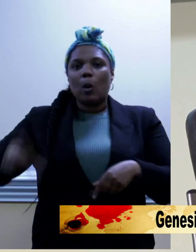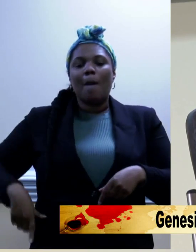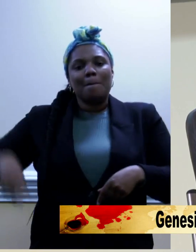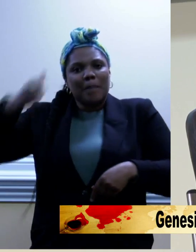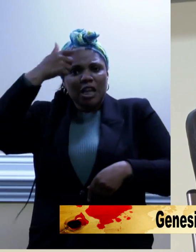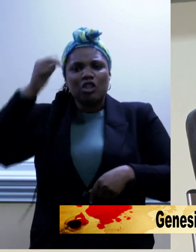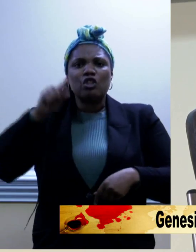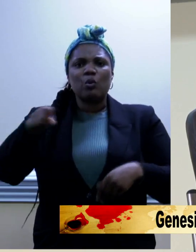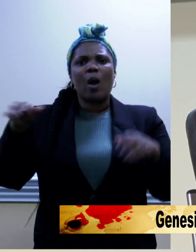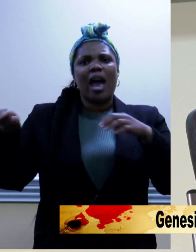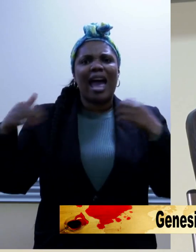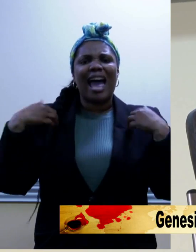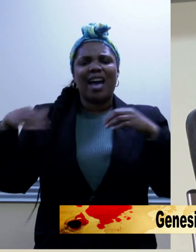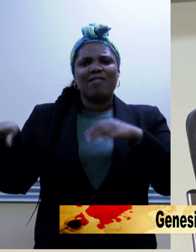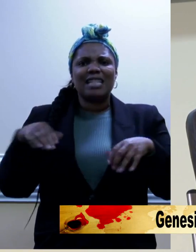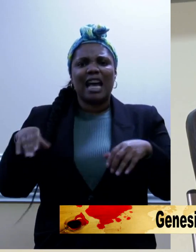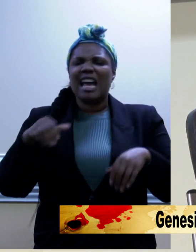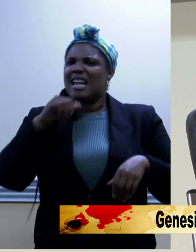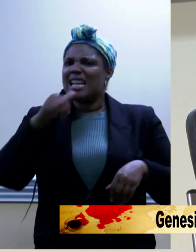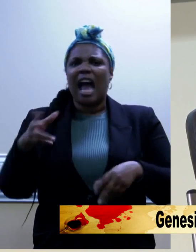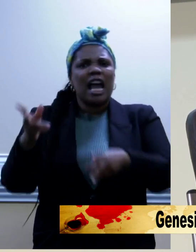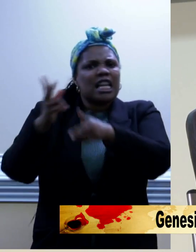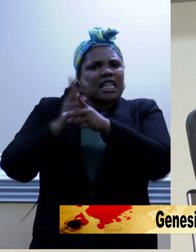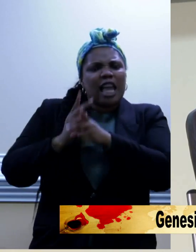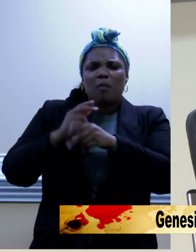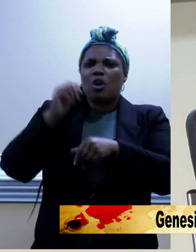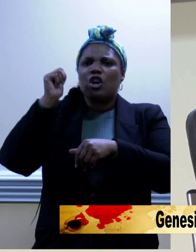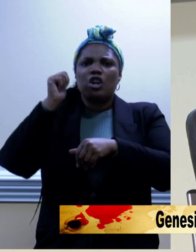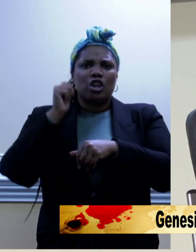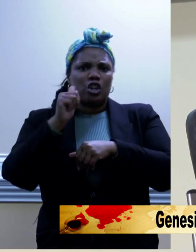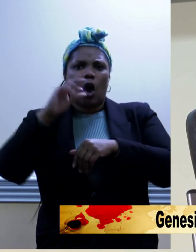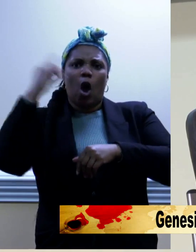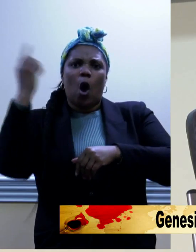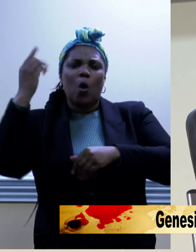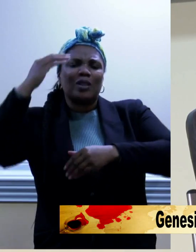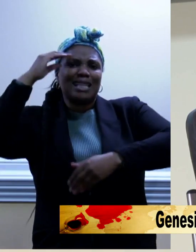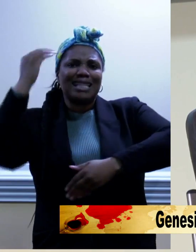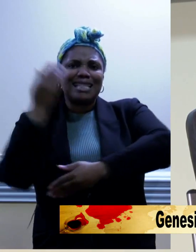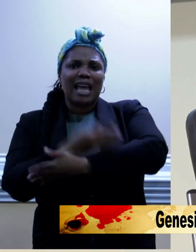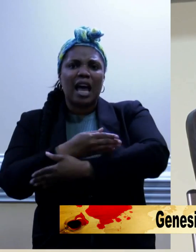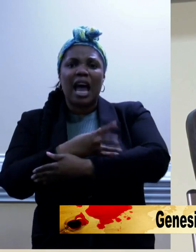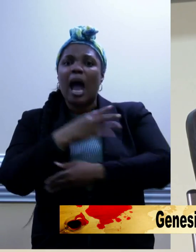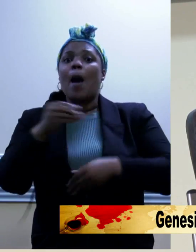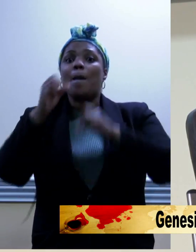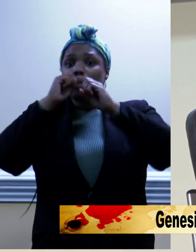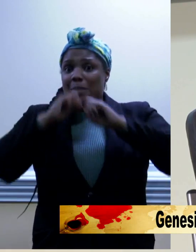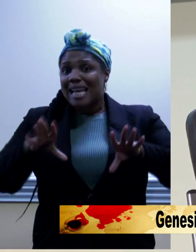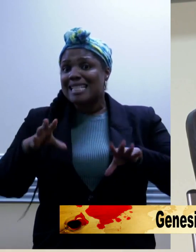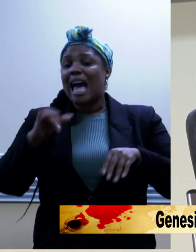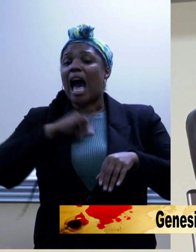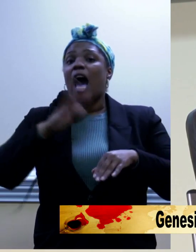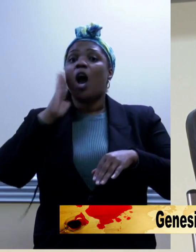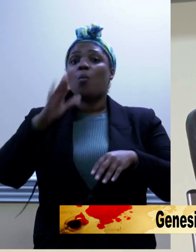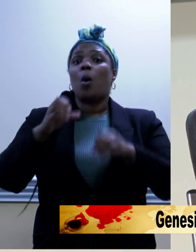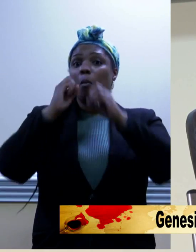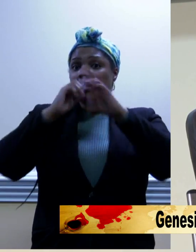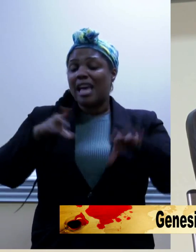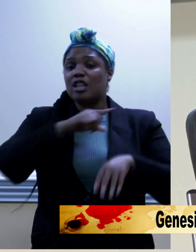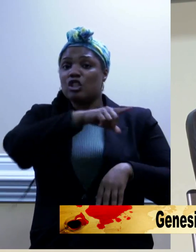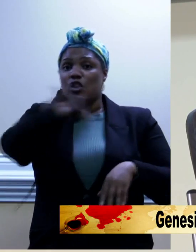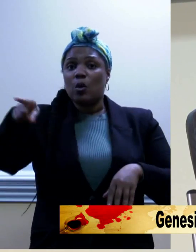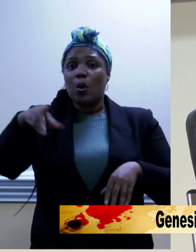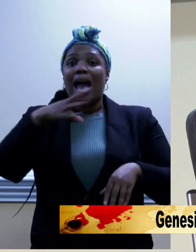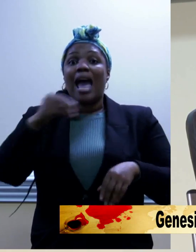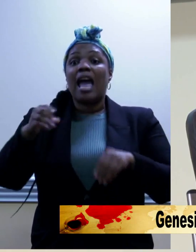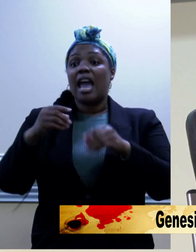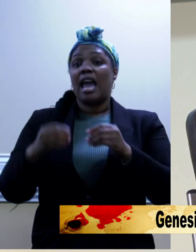this thing and hast not withheld thy son, thine only son, that in blessing I will bless thee. Go ahead. And in multiplying, I